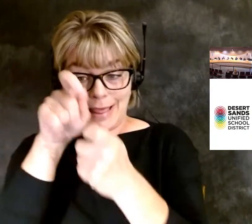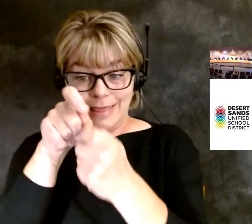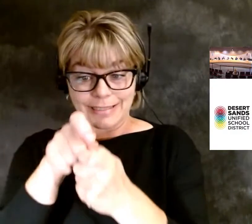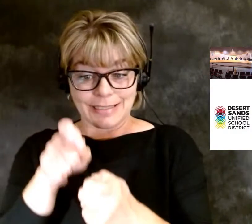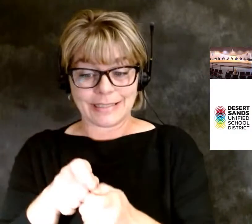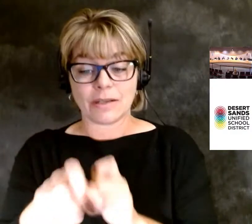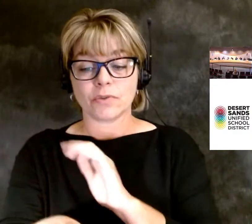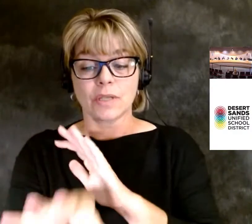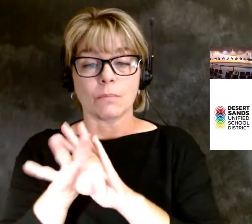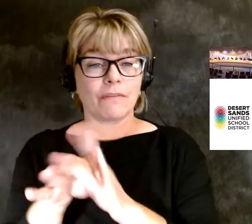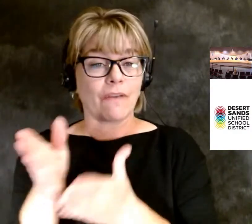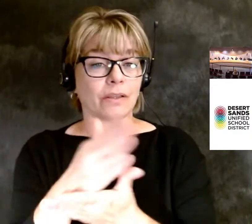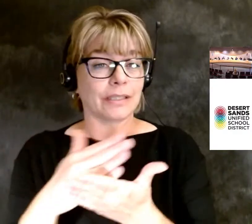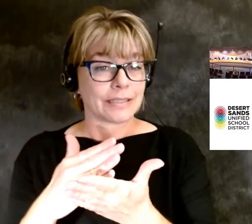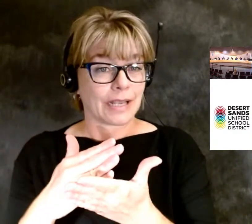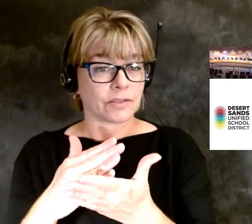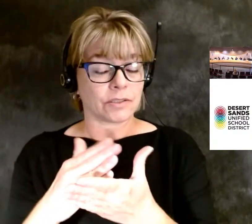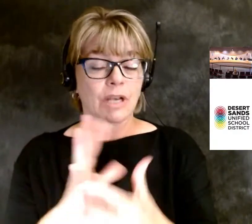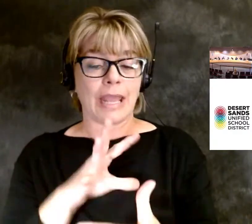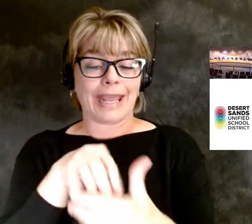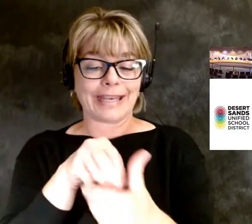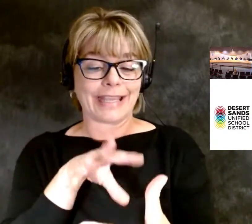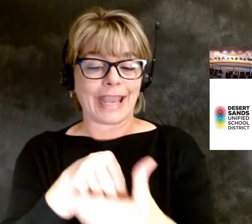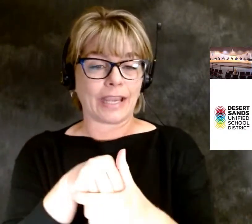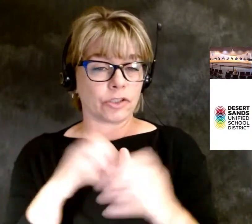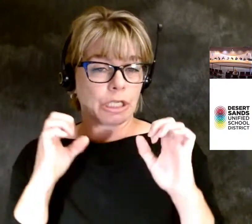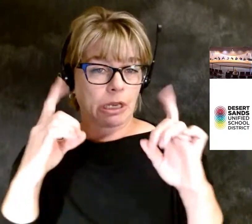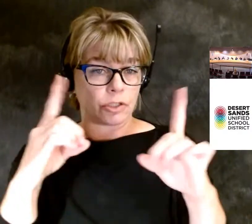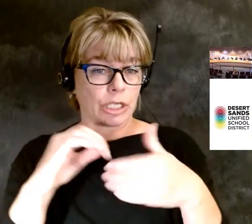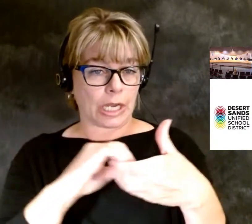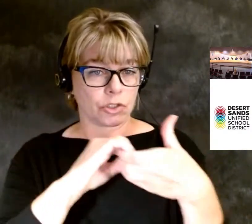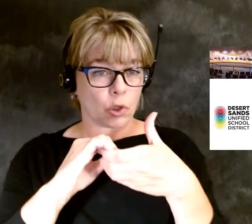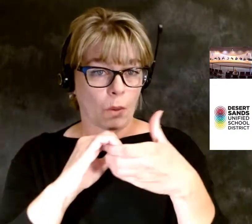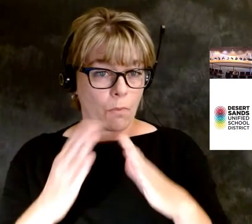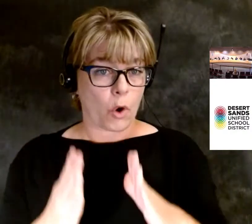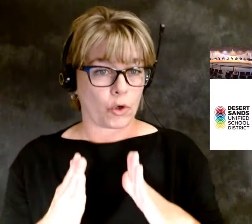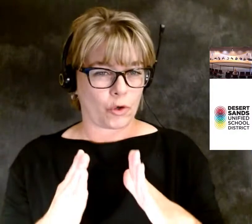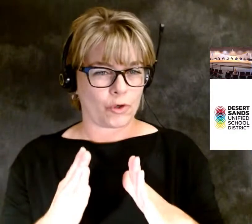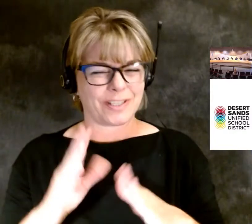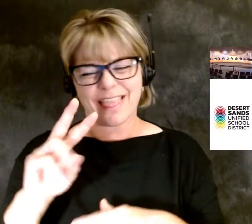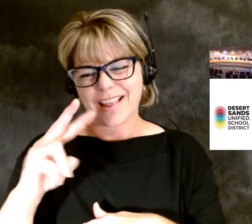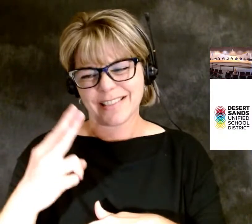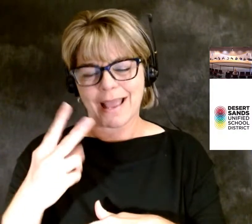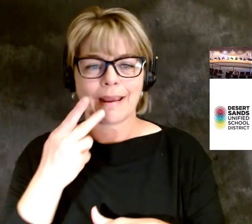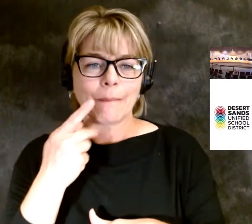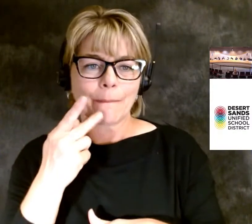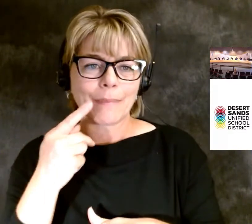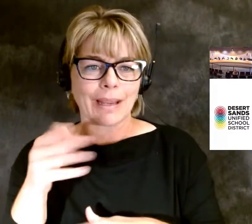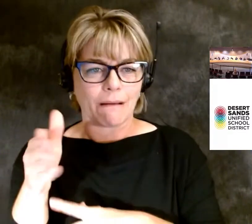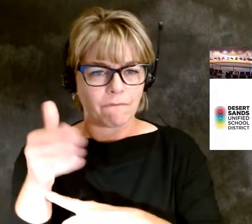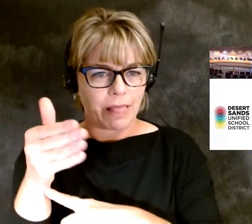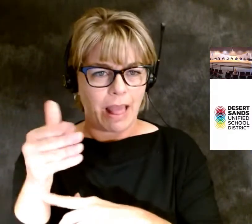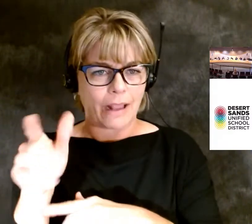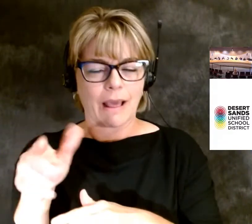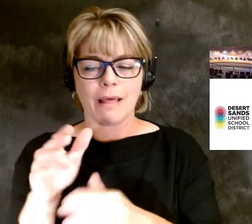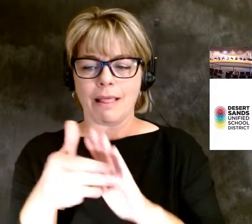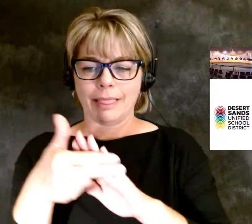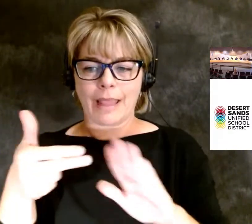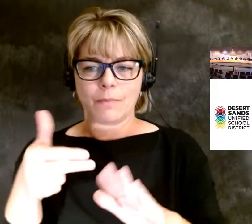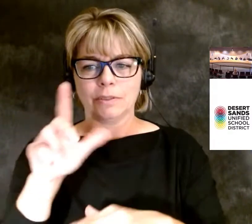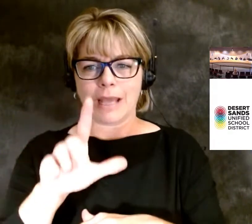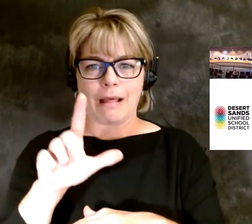section Engaging Educational Partners, which is the second small pink flag labeled EEP, which is on